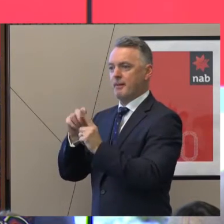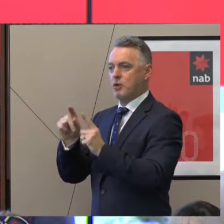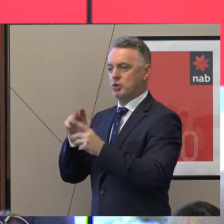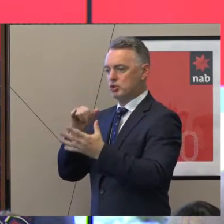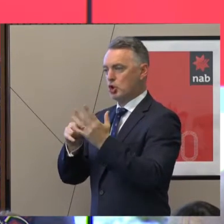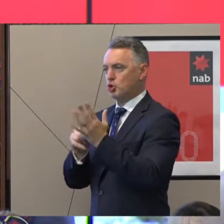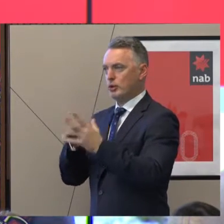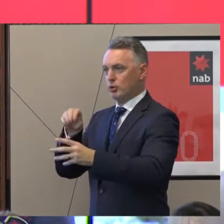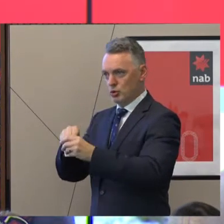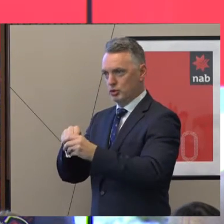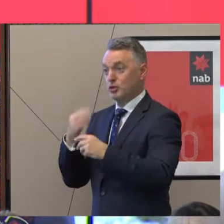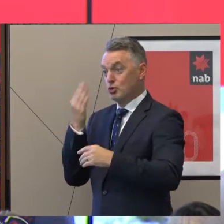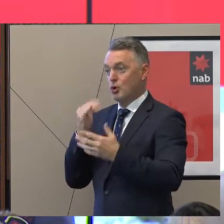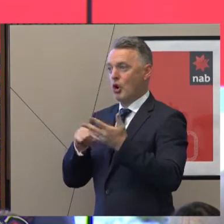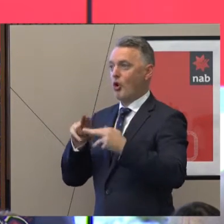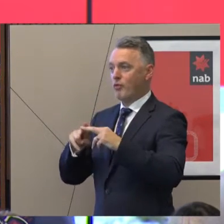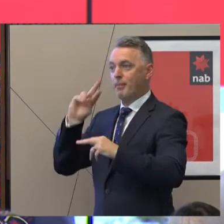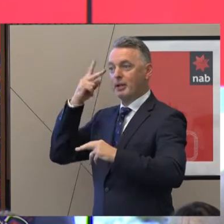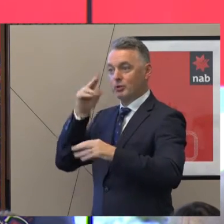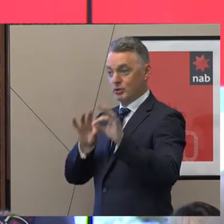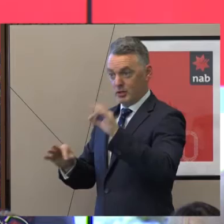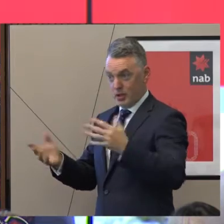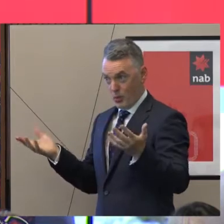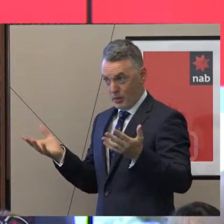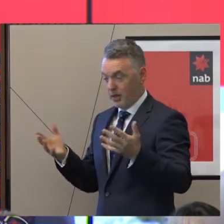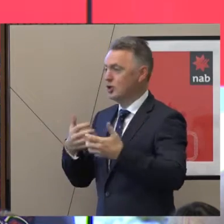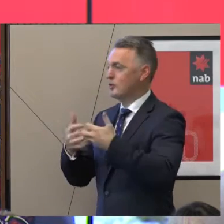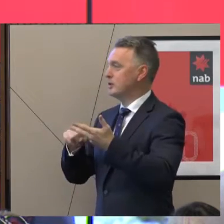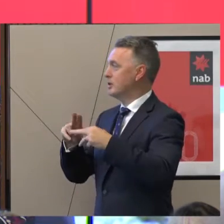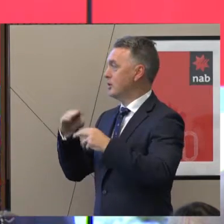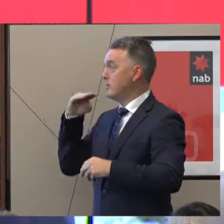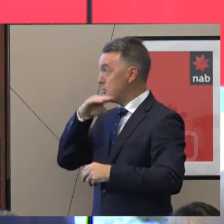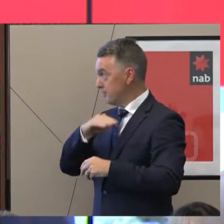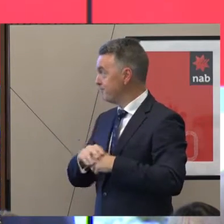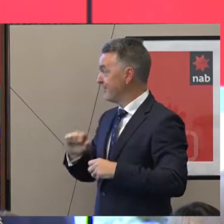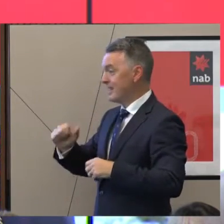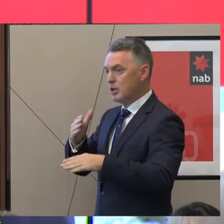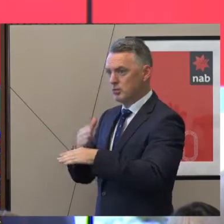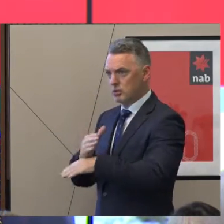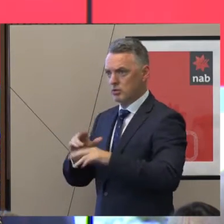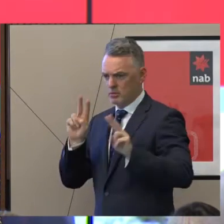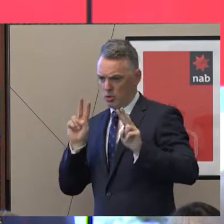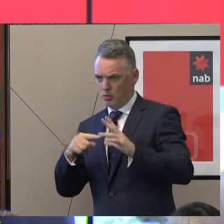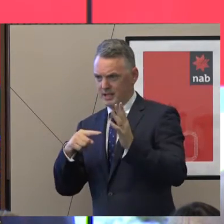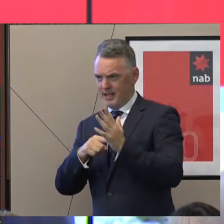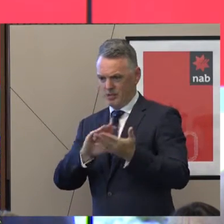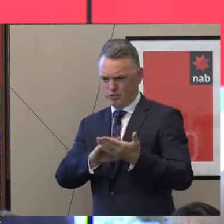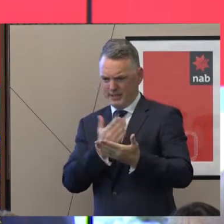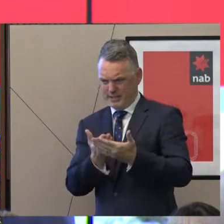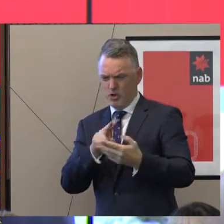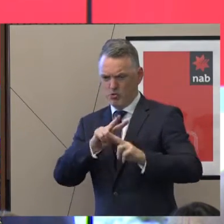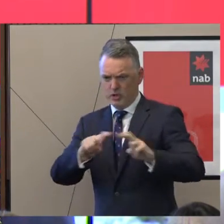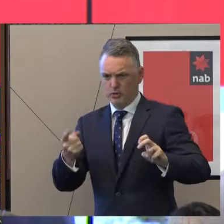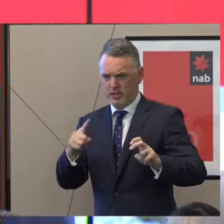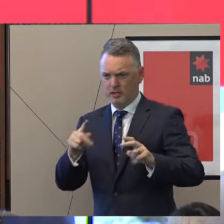in the School of Social and Political Sciences at the University of Melbourne. His work addresses the translation of research into policy